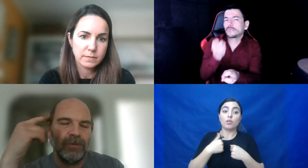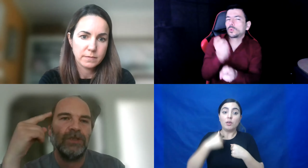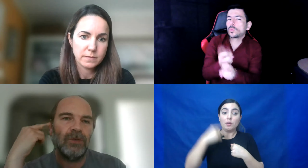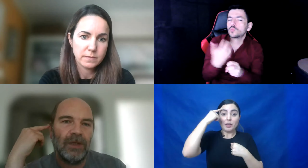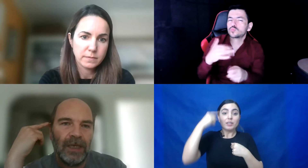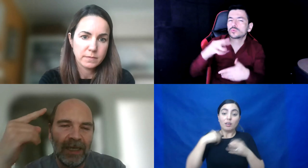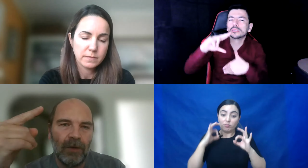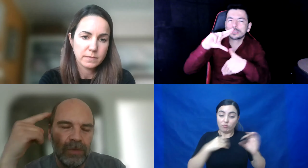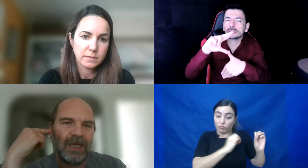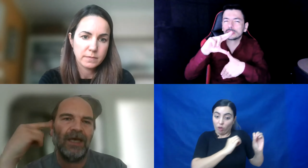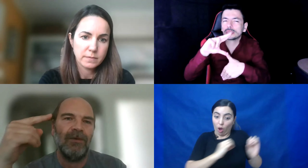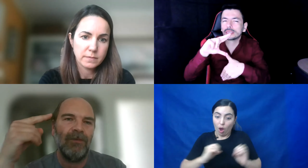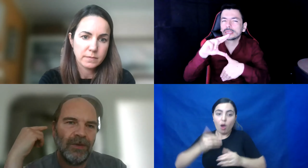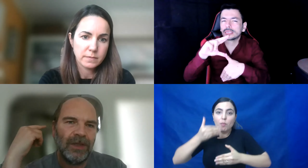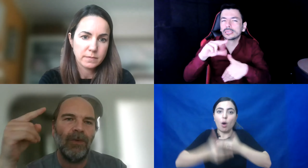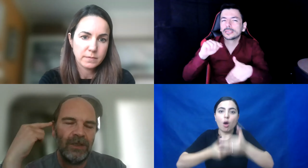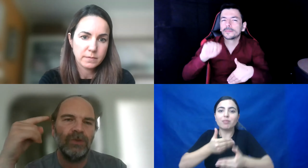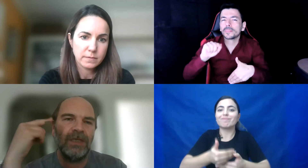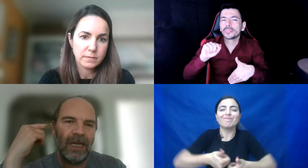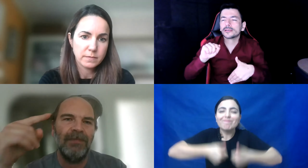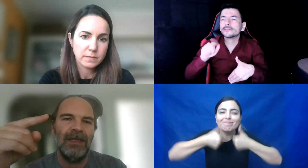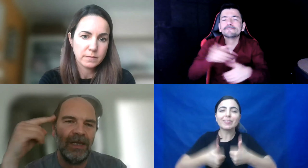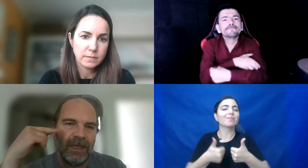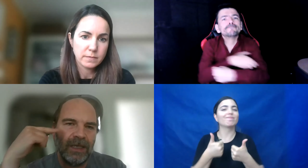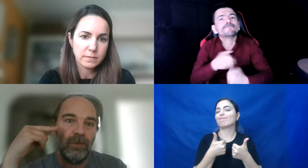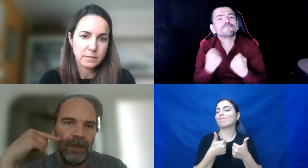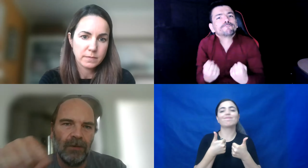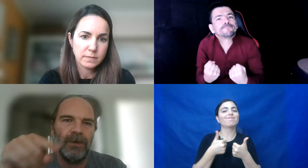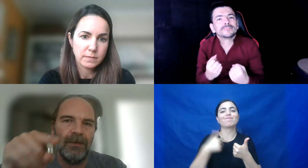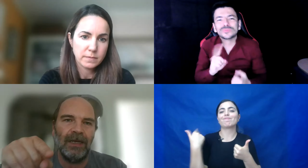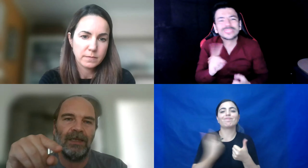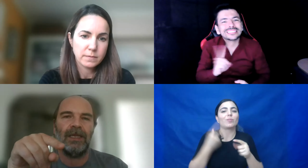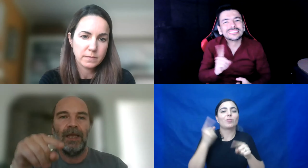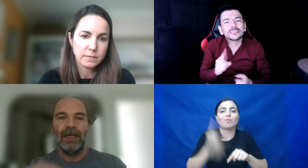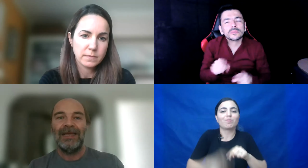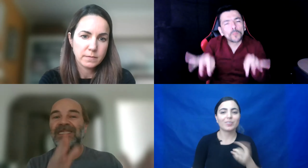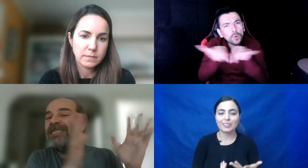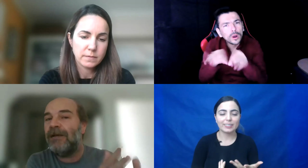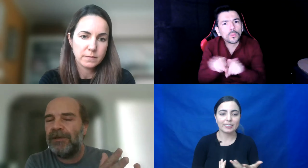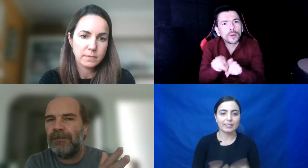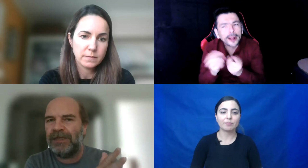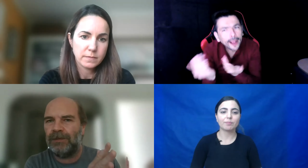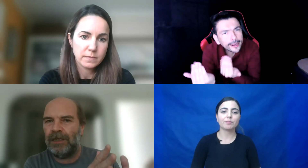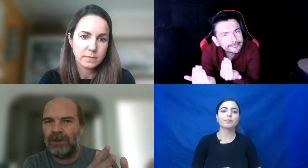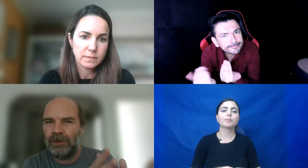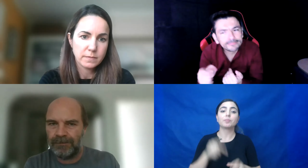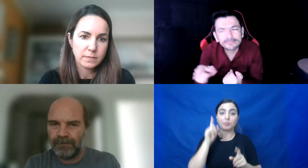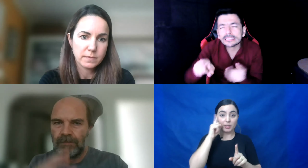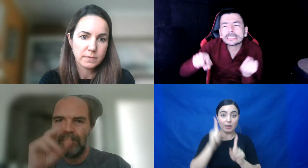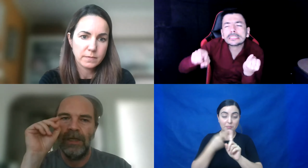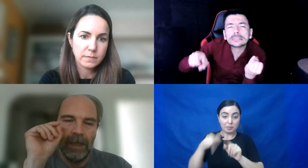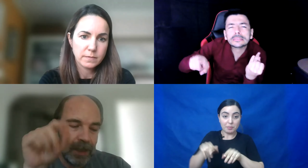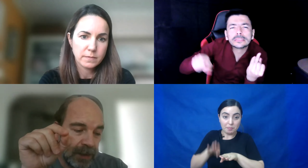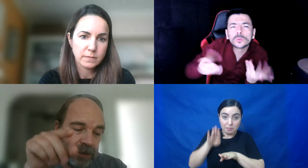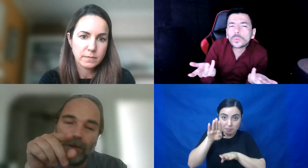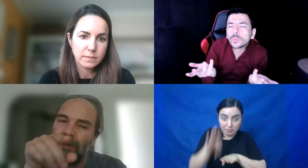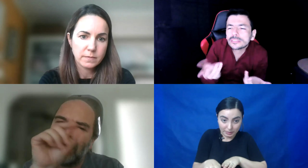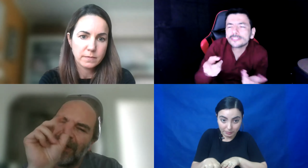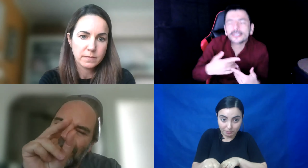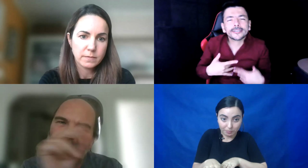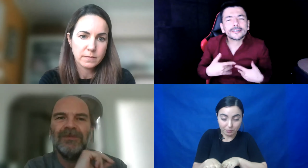we're addressing here. We do not have adequate processes to listen to find out what the